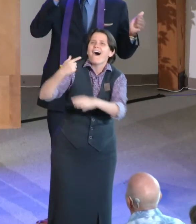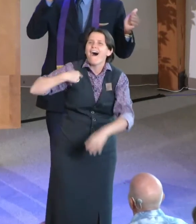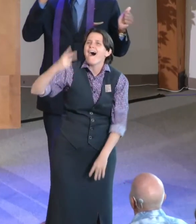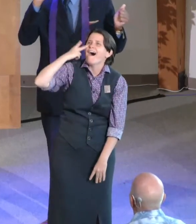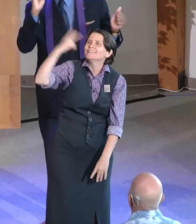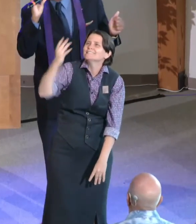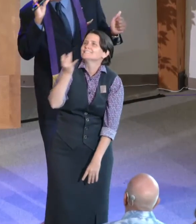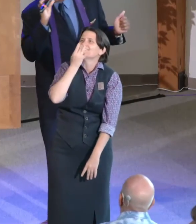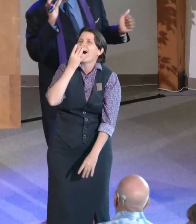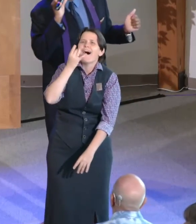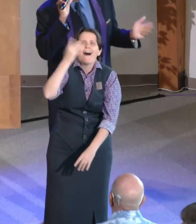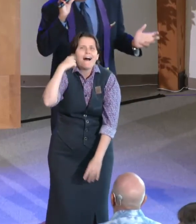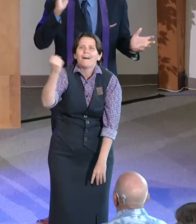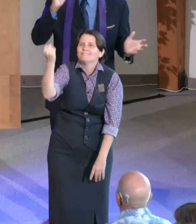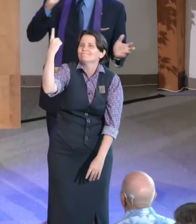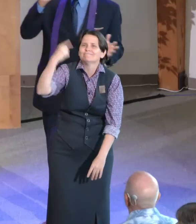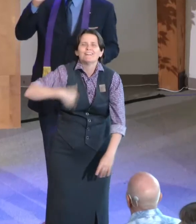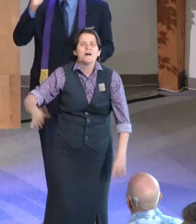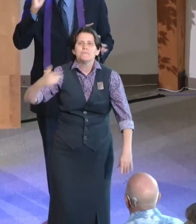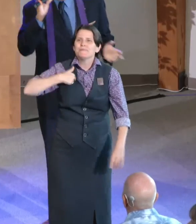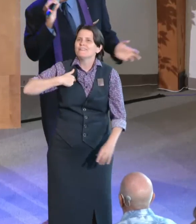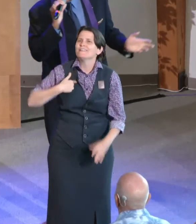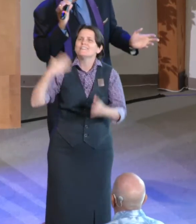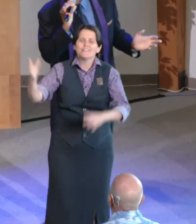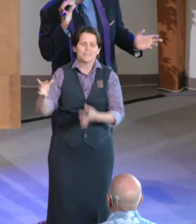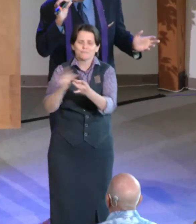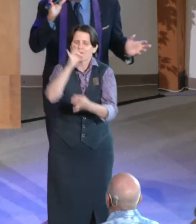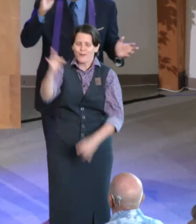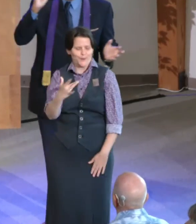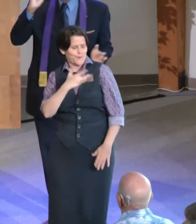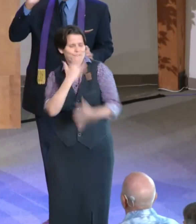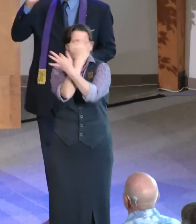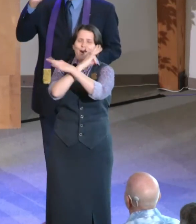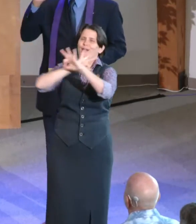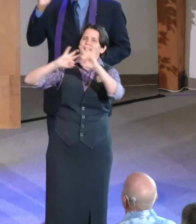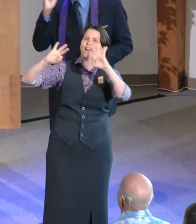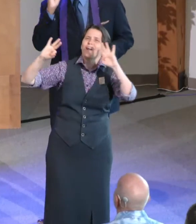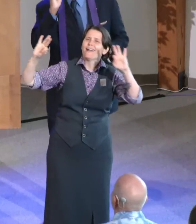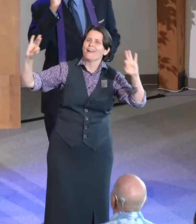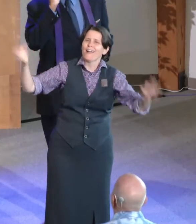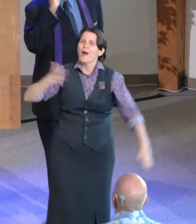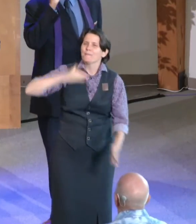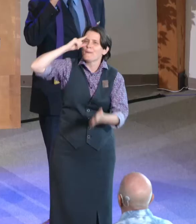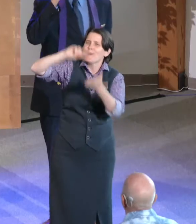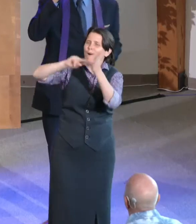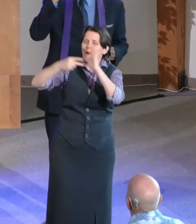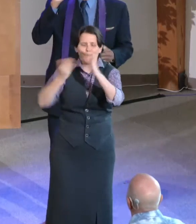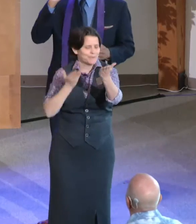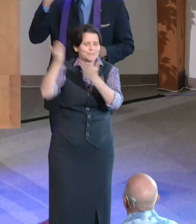am free in the Spirit. Yes, I'm only here for God.